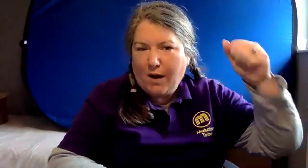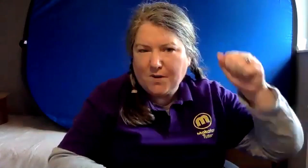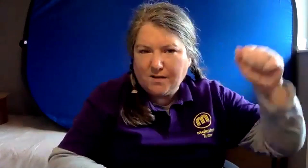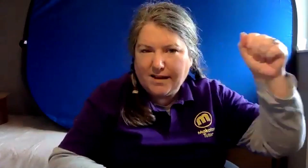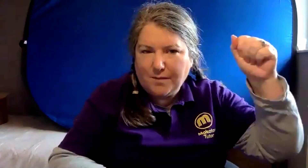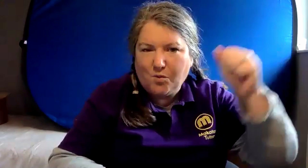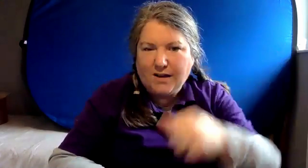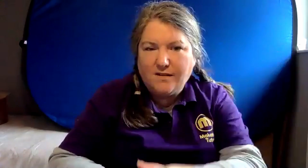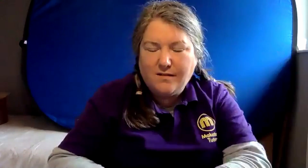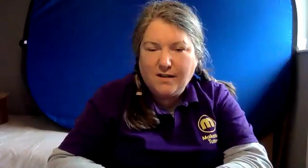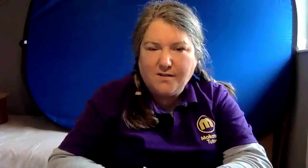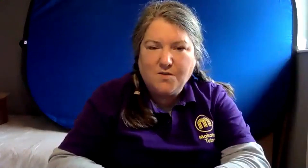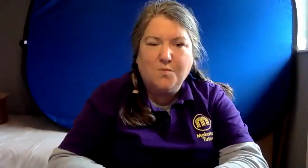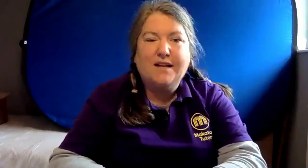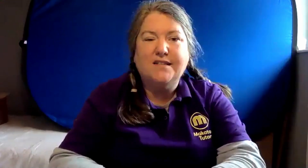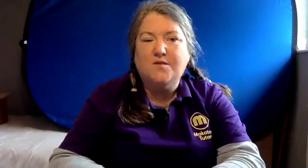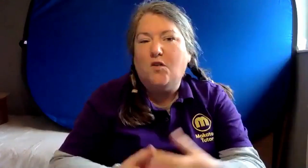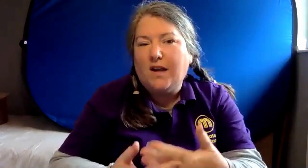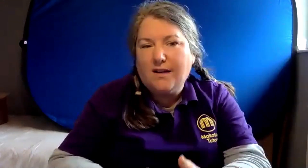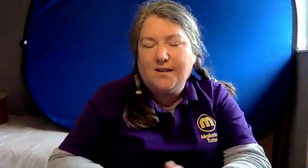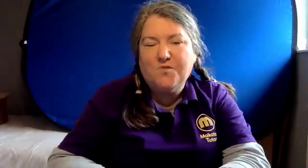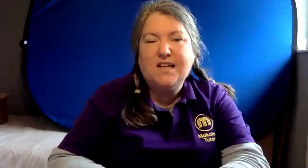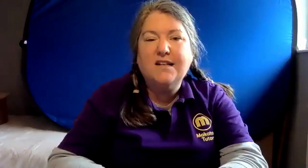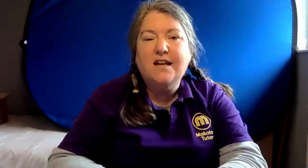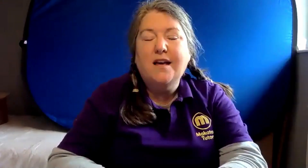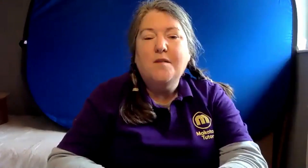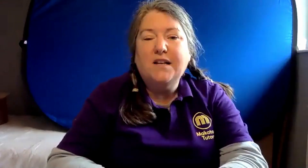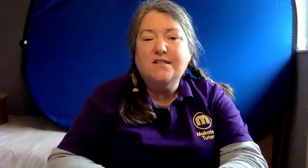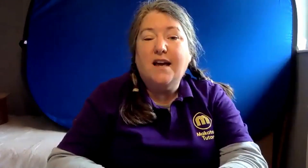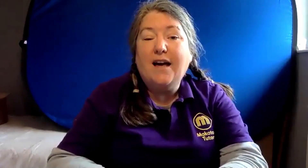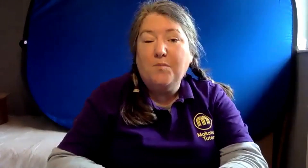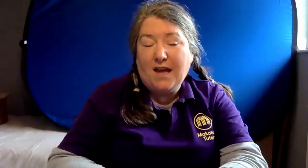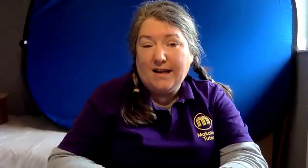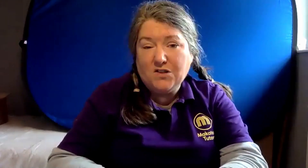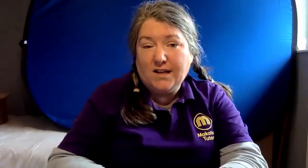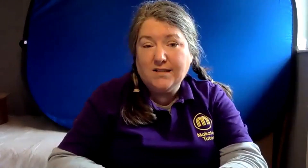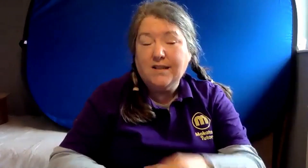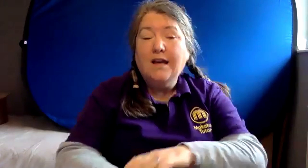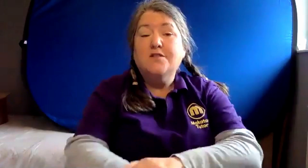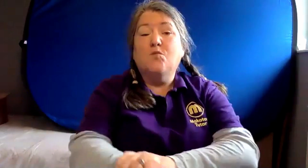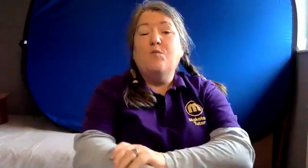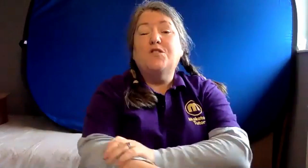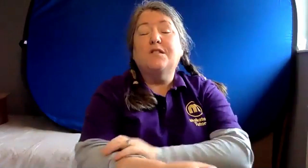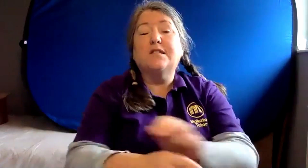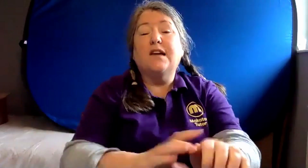weapon and keep away the, you know, sort of the baddies. It's not that kind of protect, but it's to help the NHS. So we would do the sign for